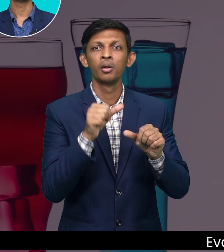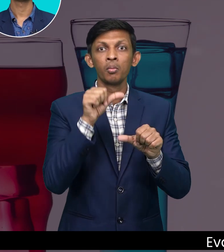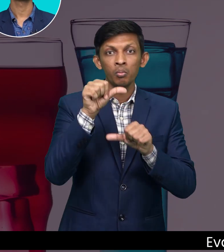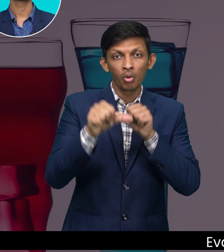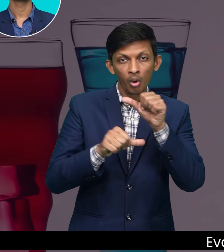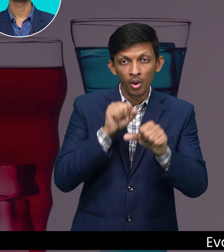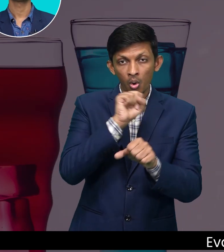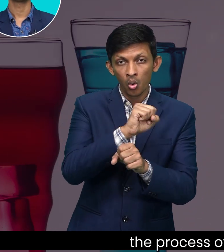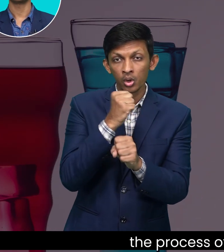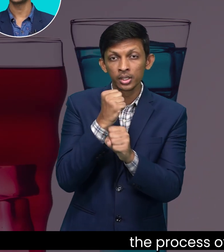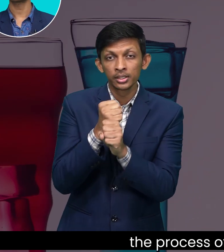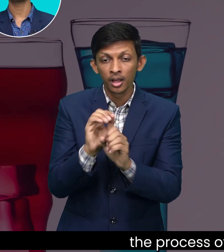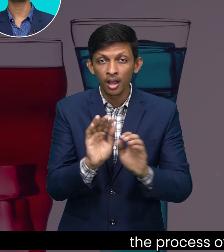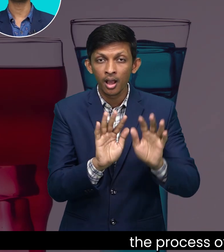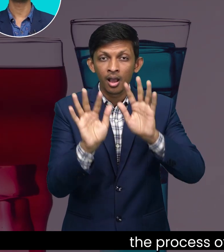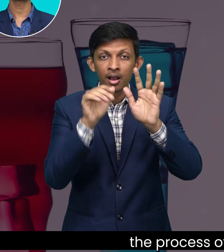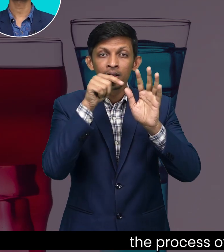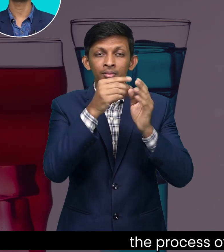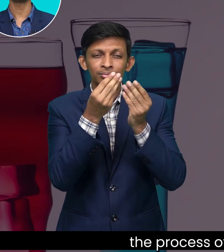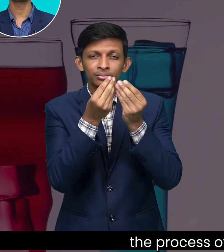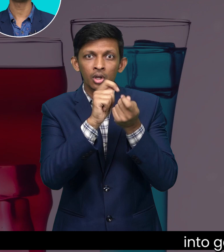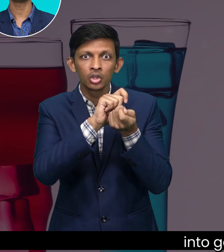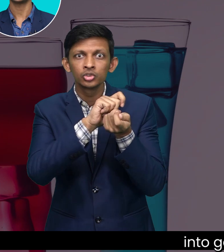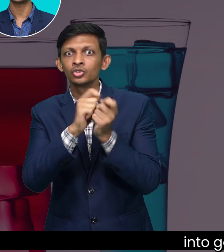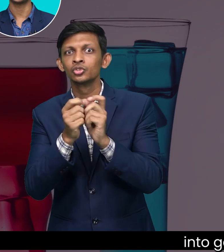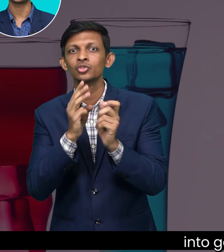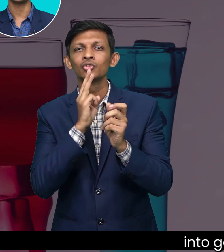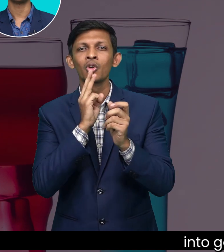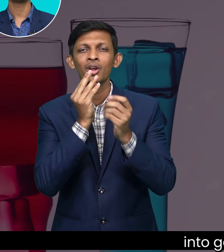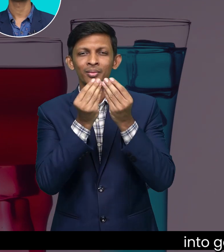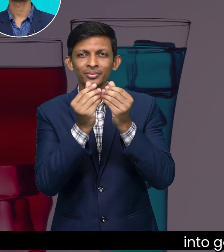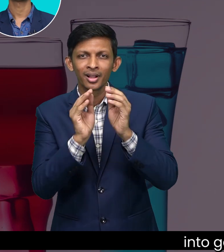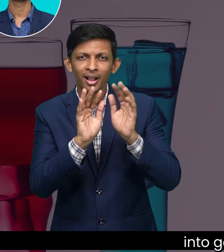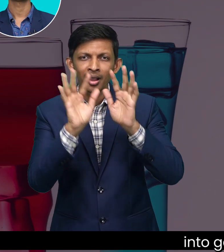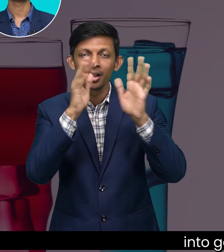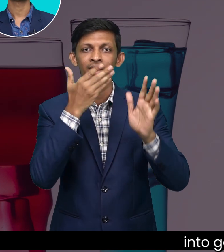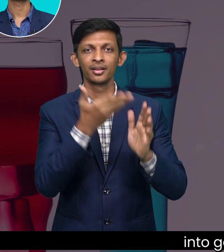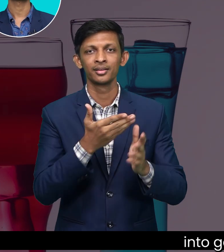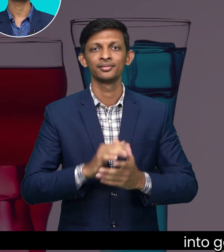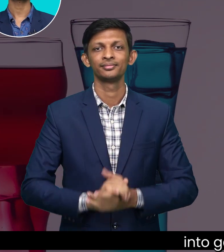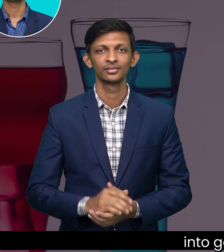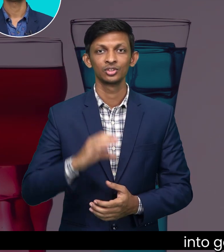evaporation, the process of conversion of liquid into gaseous state.